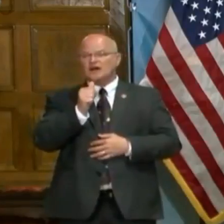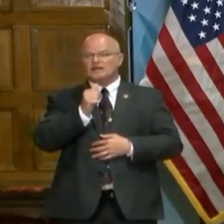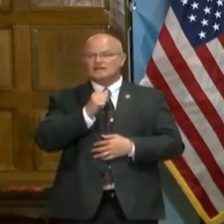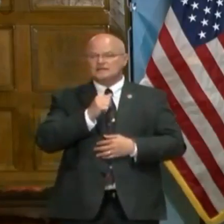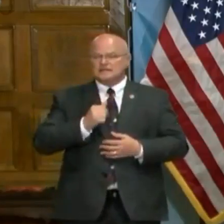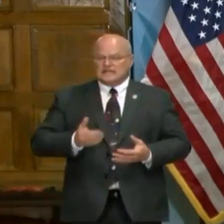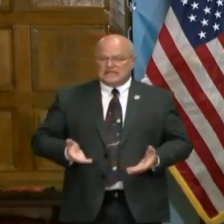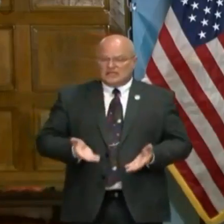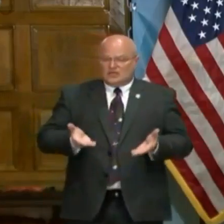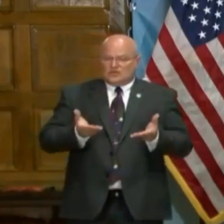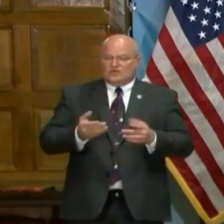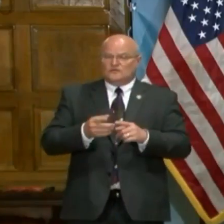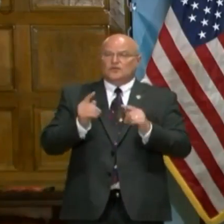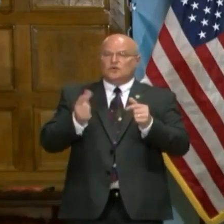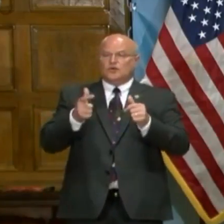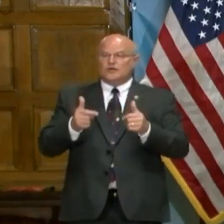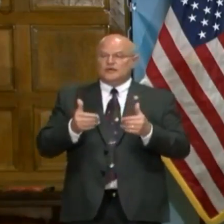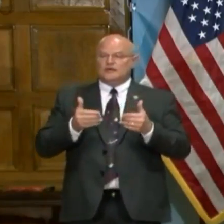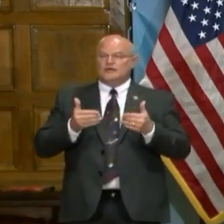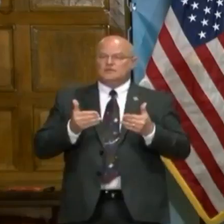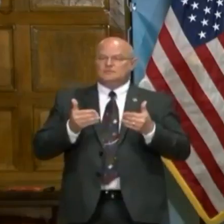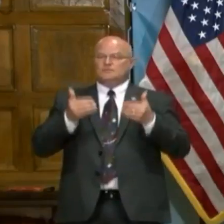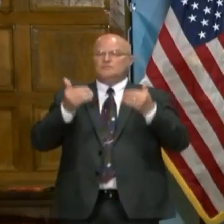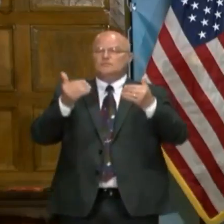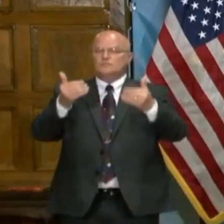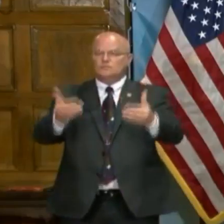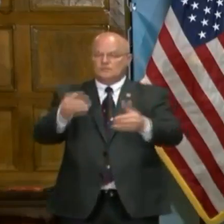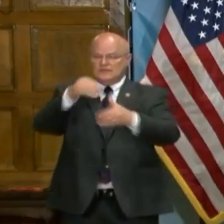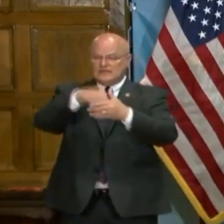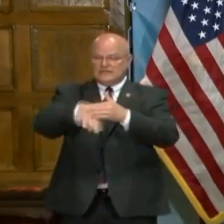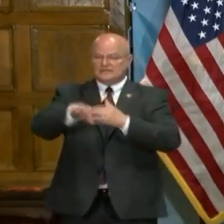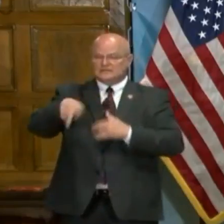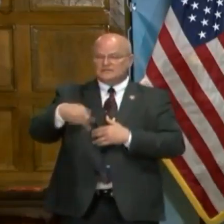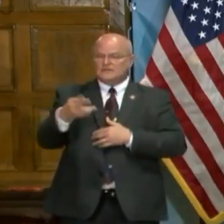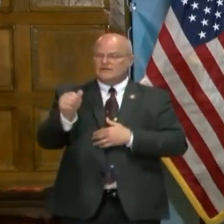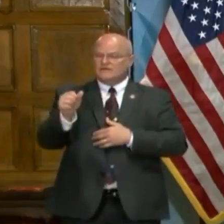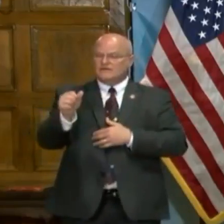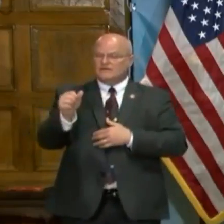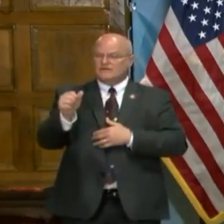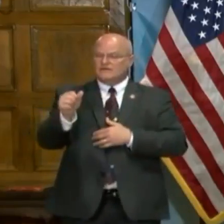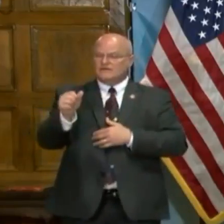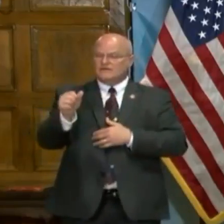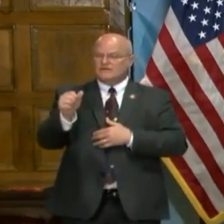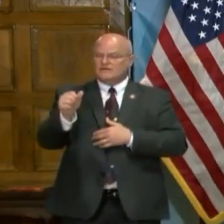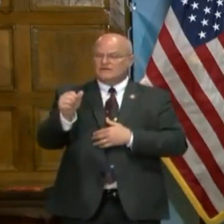encouraging for a quick movement into phase 2, but we will evaluate.